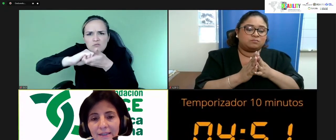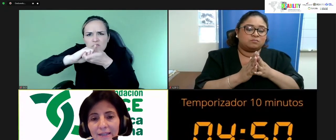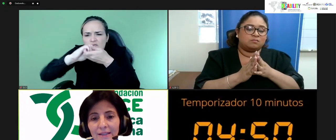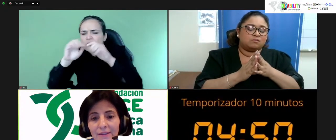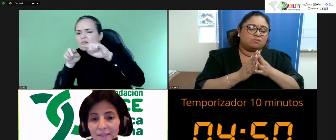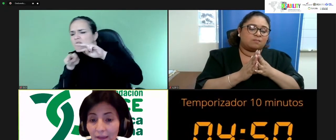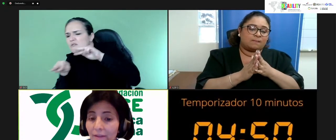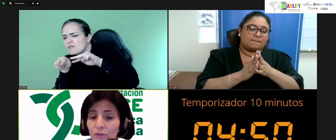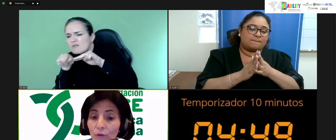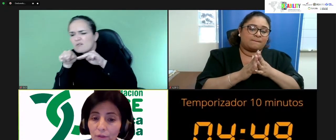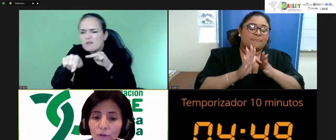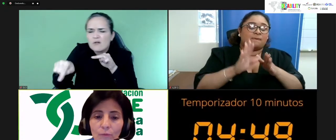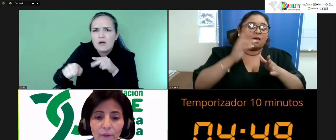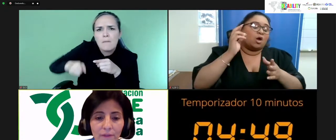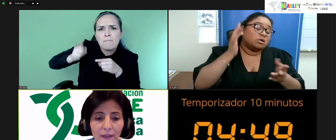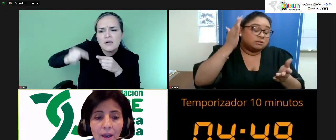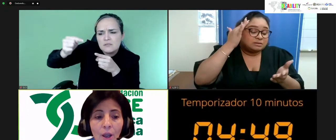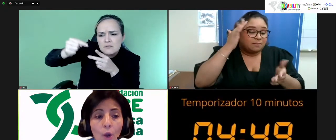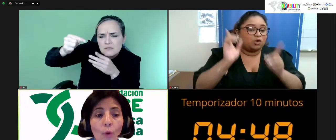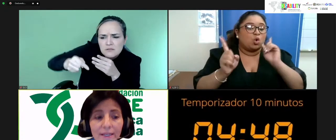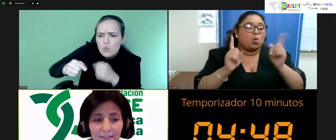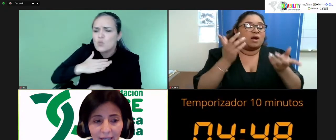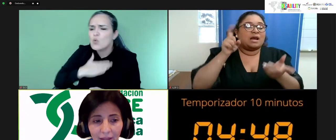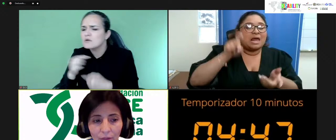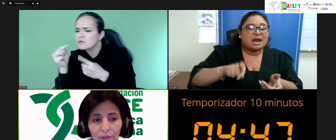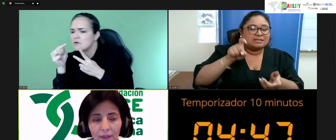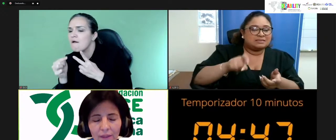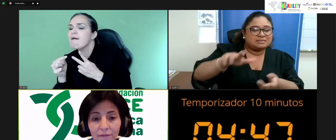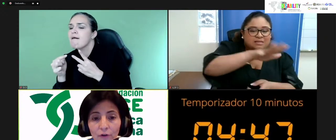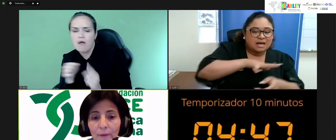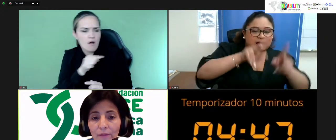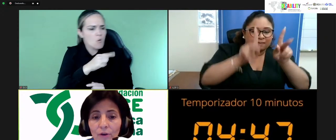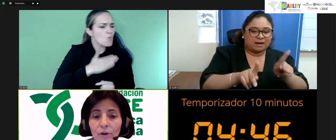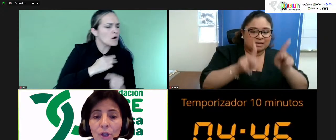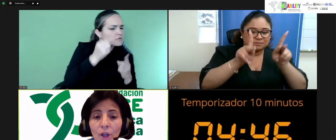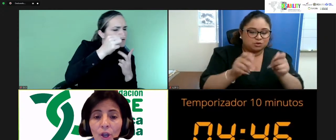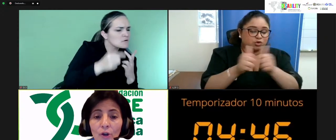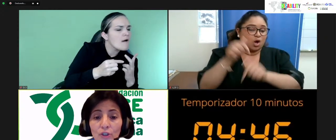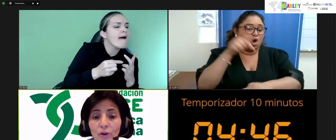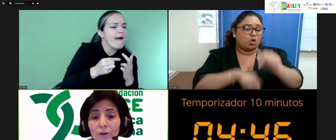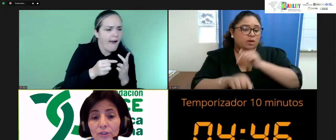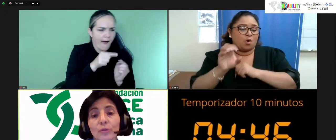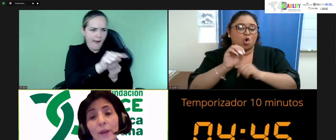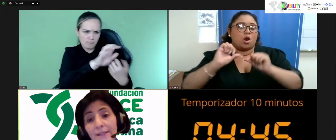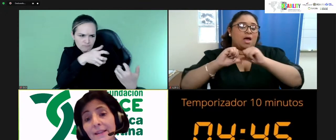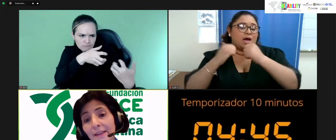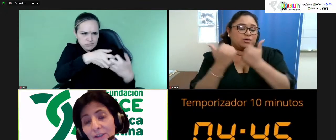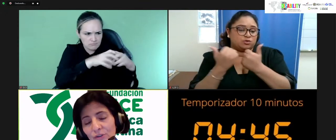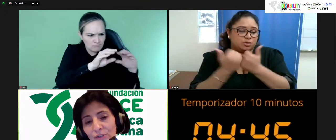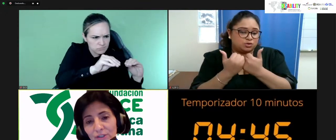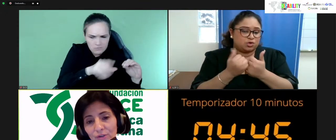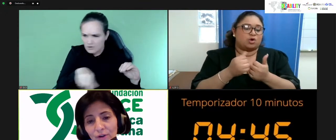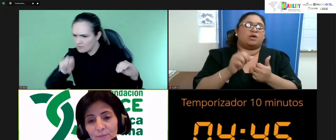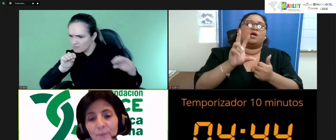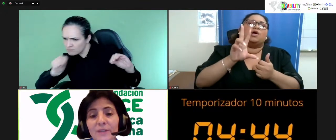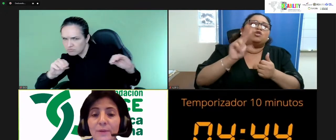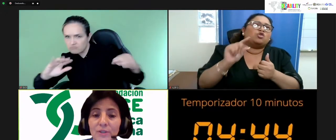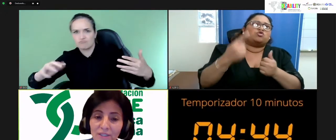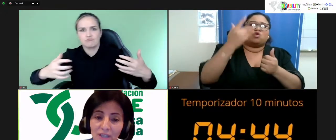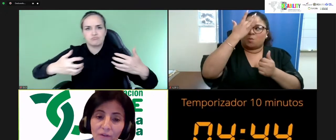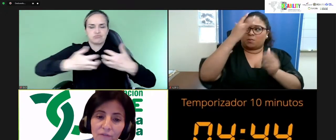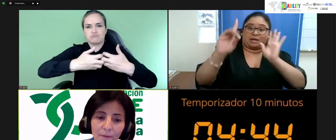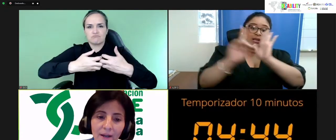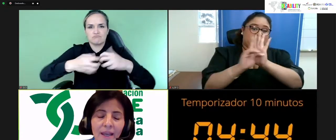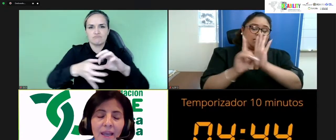organizations getting to know their needs and getting to know the training needs not only